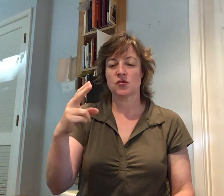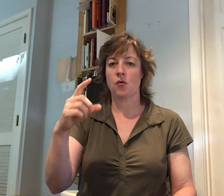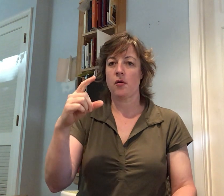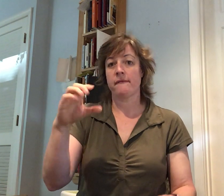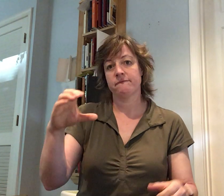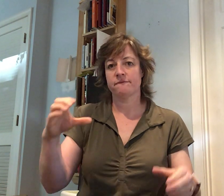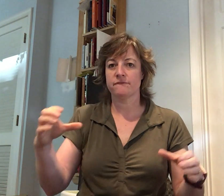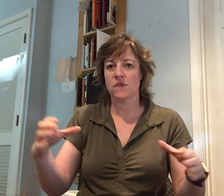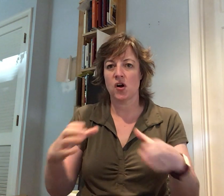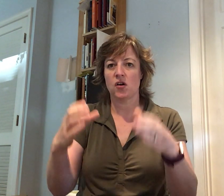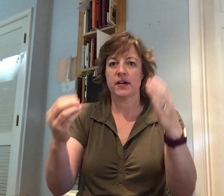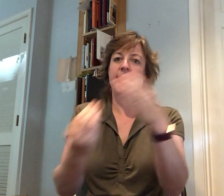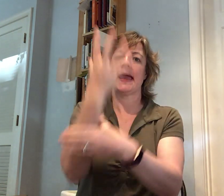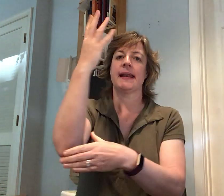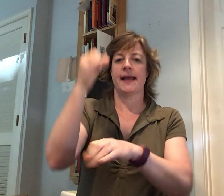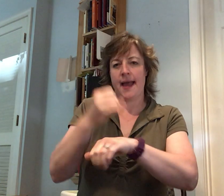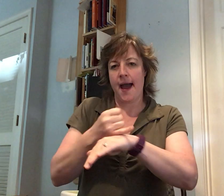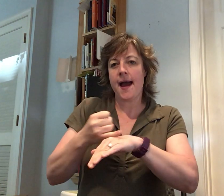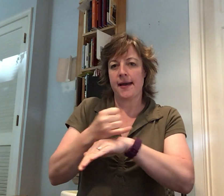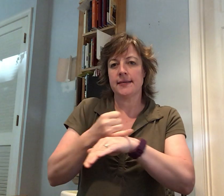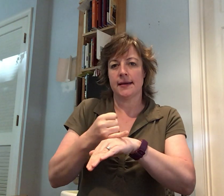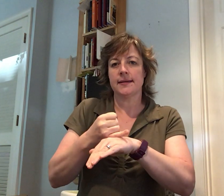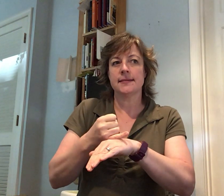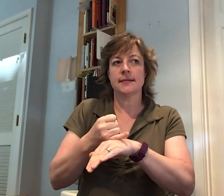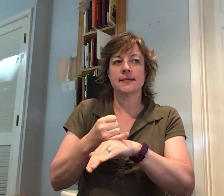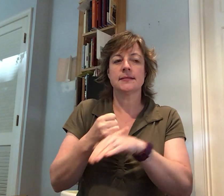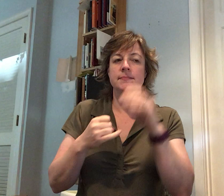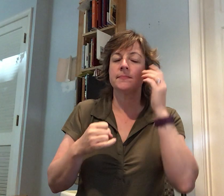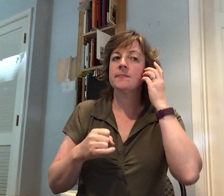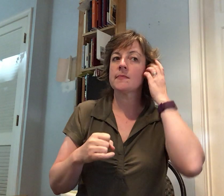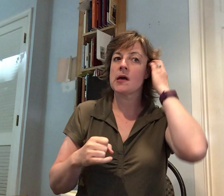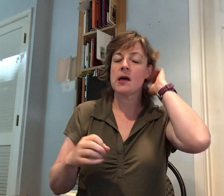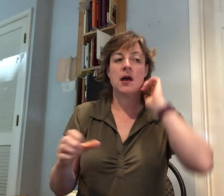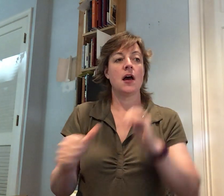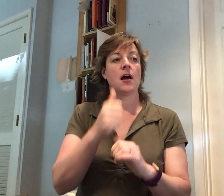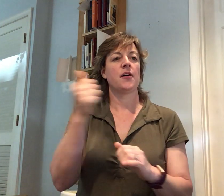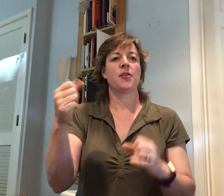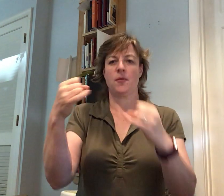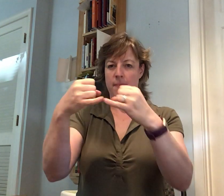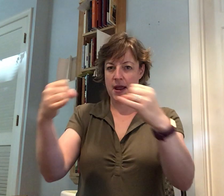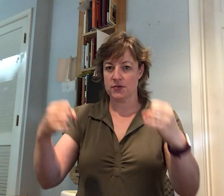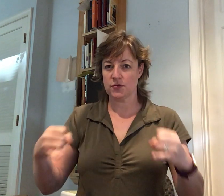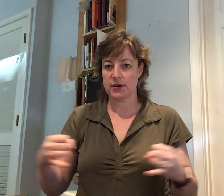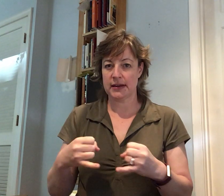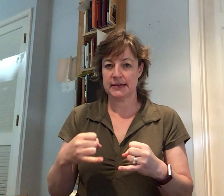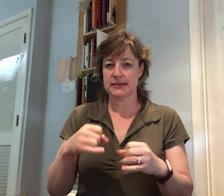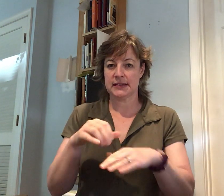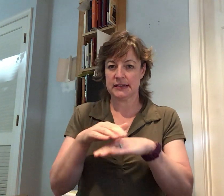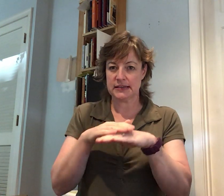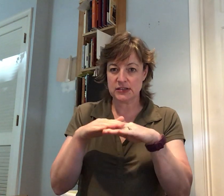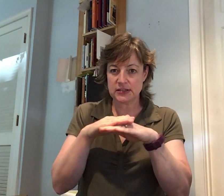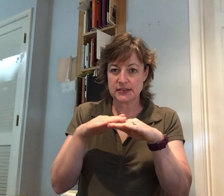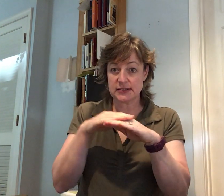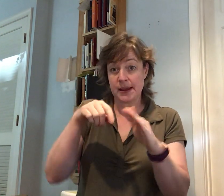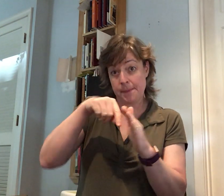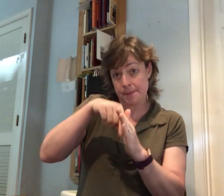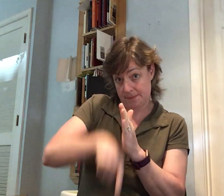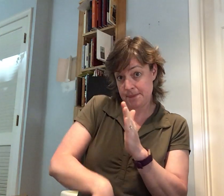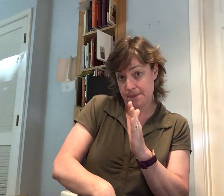mountains. Unlike in other plate boundaries, both deep and shallow focus earthquakes, as well